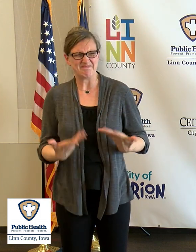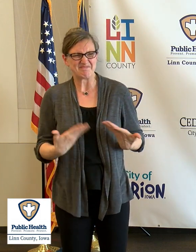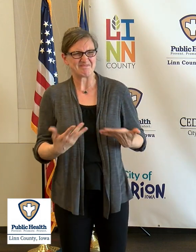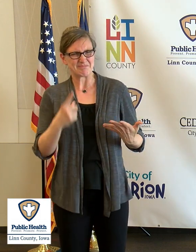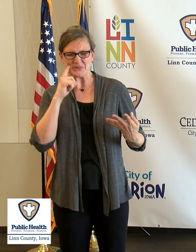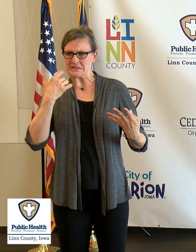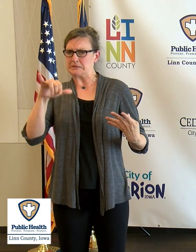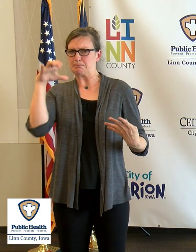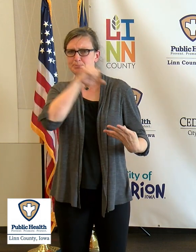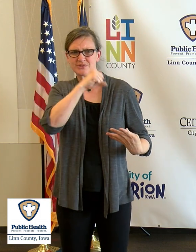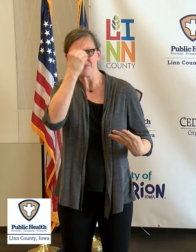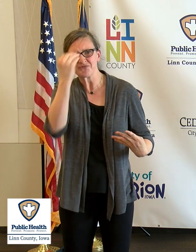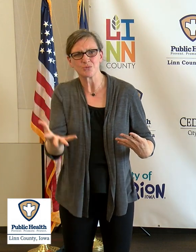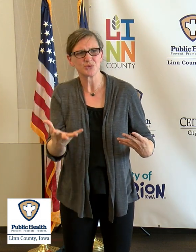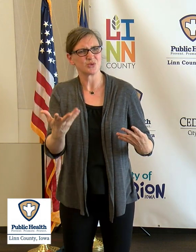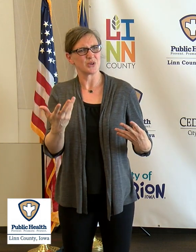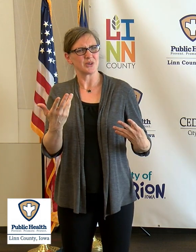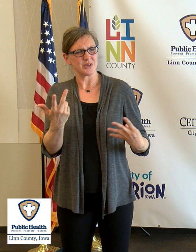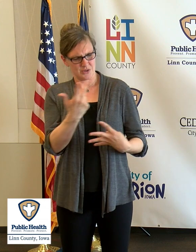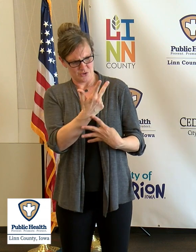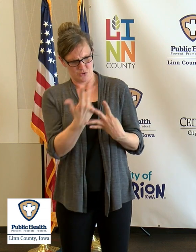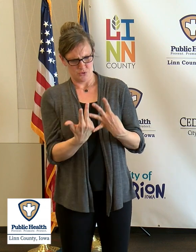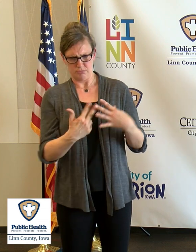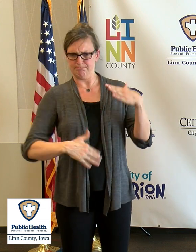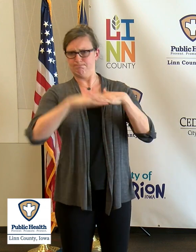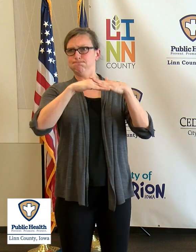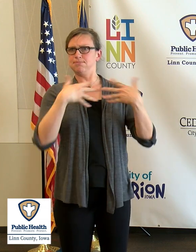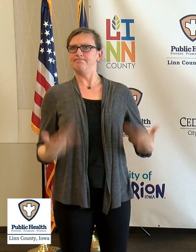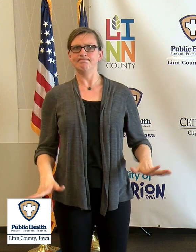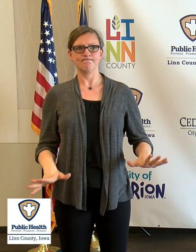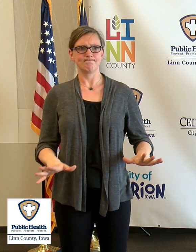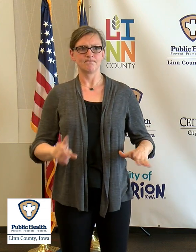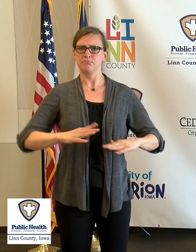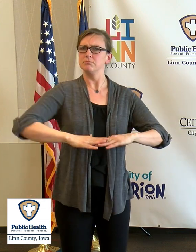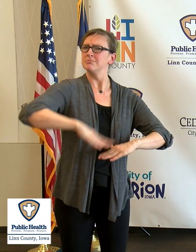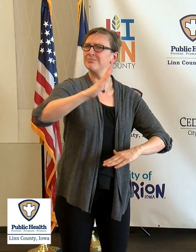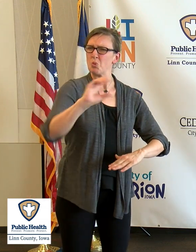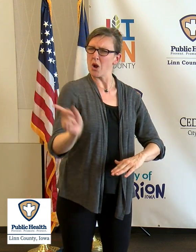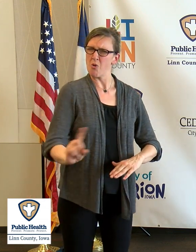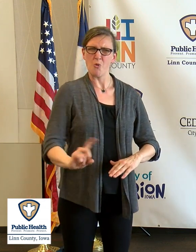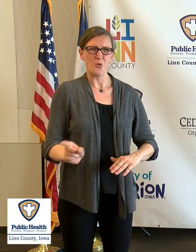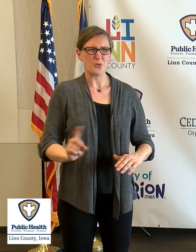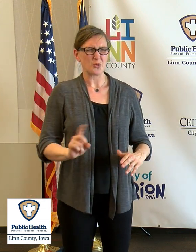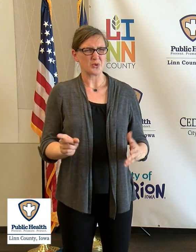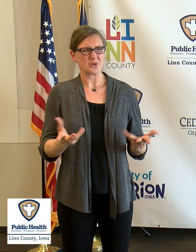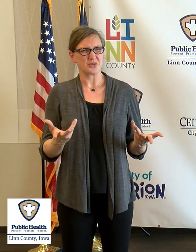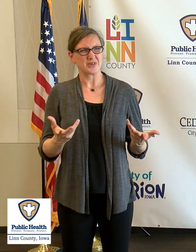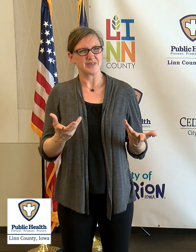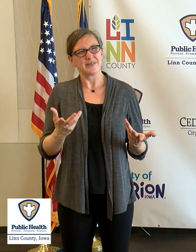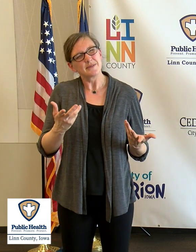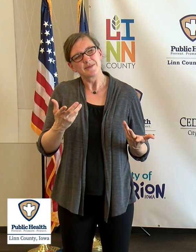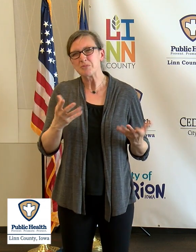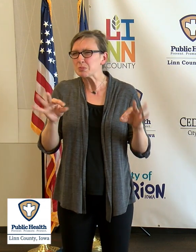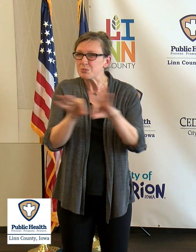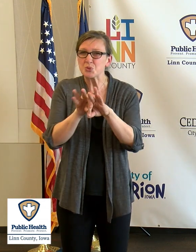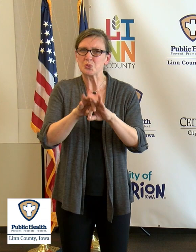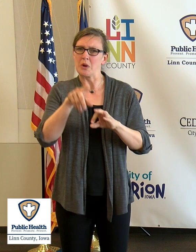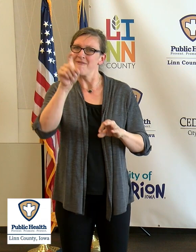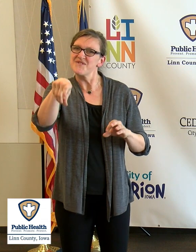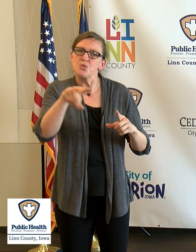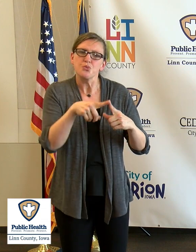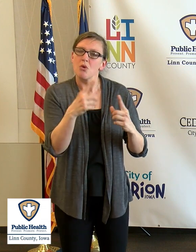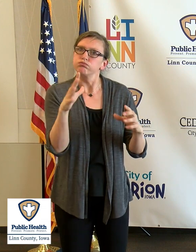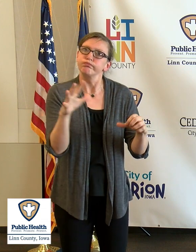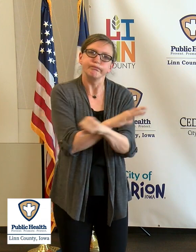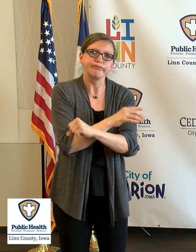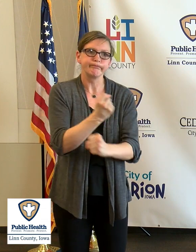numbers makes a whole lot of sense and allows us any insight into the severity of the problem in a